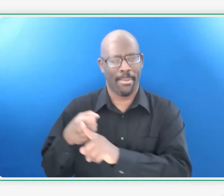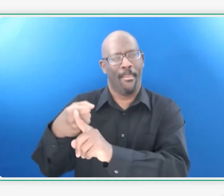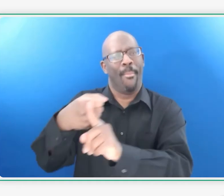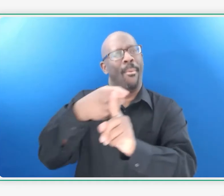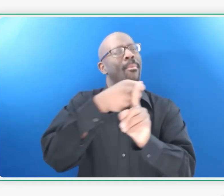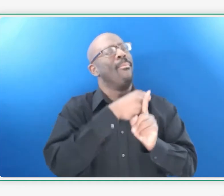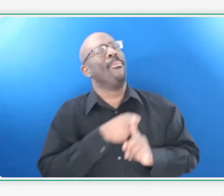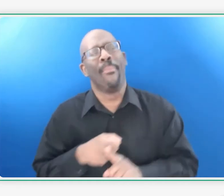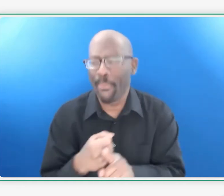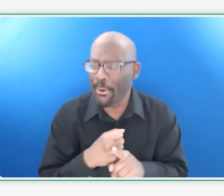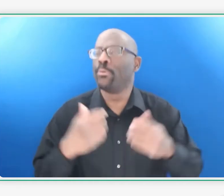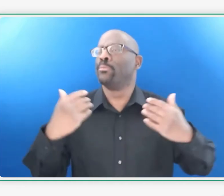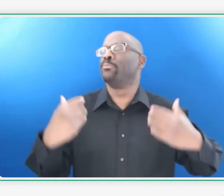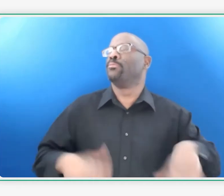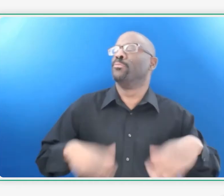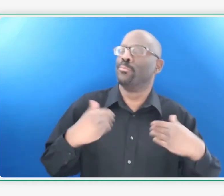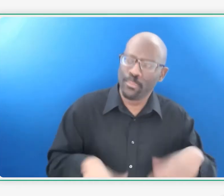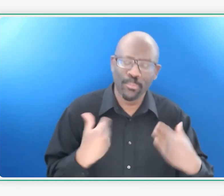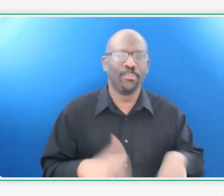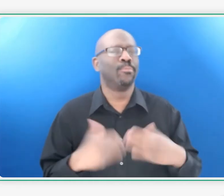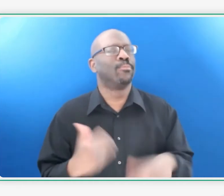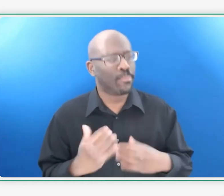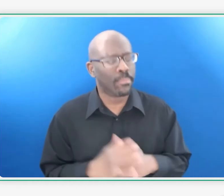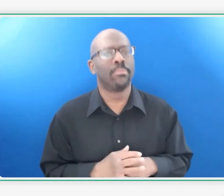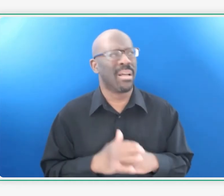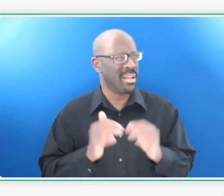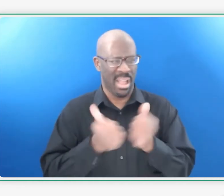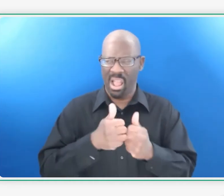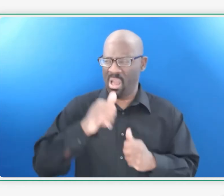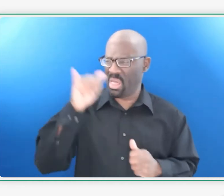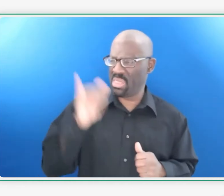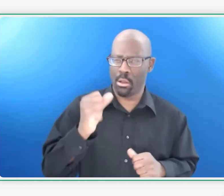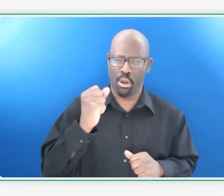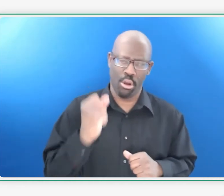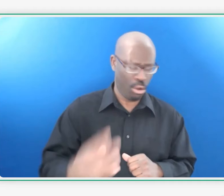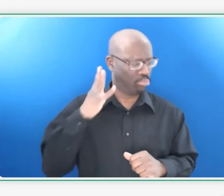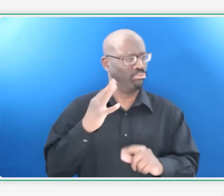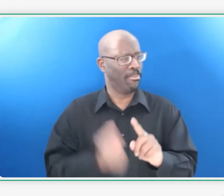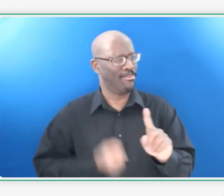just America. COVID-19 has had a global impact.